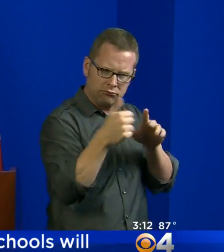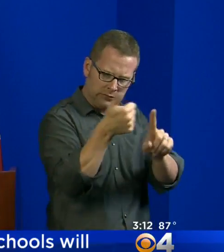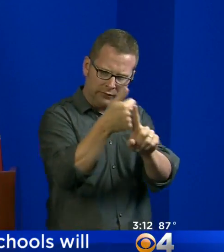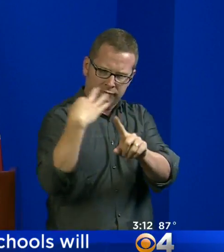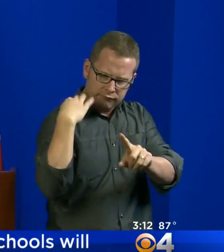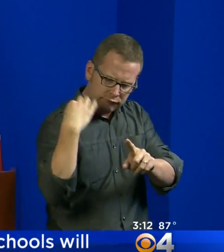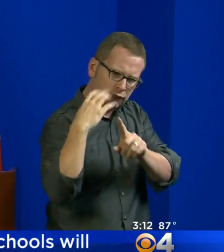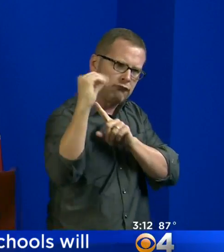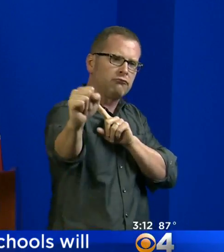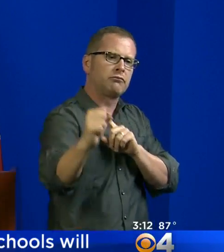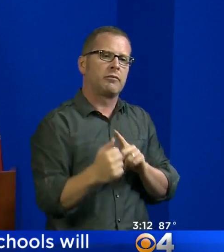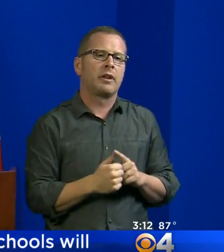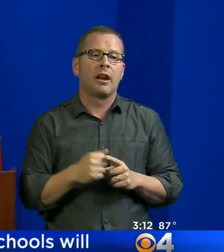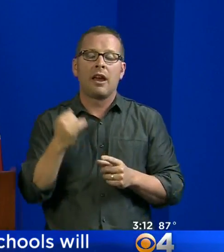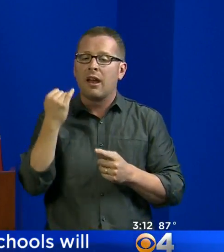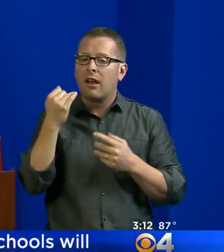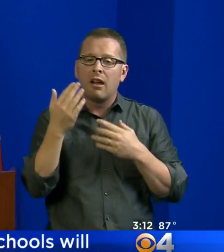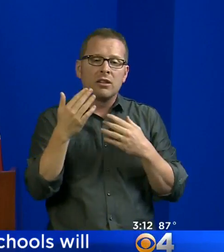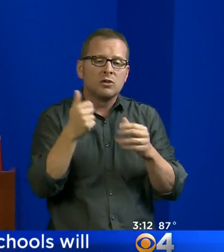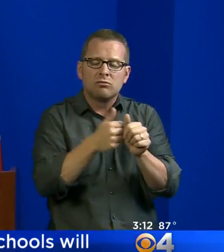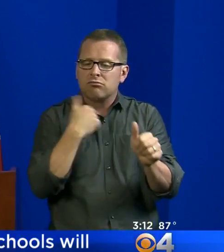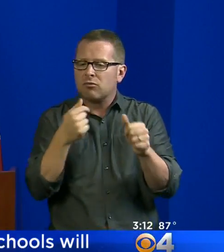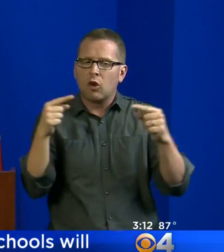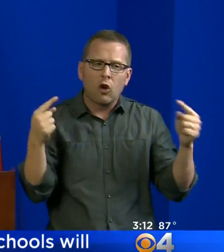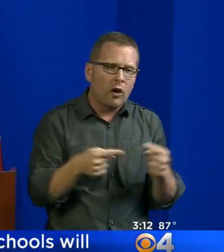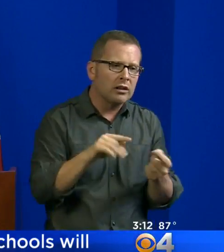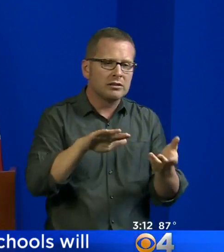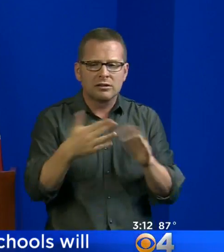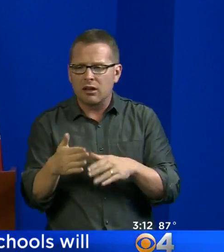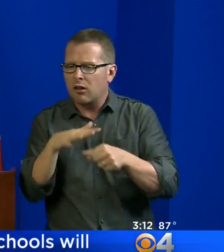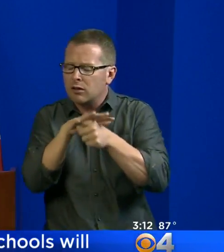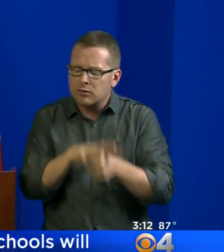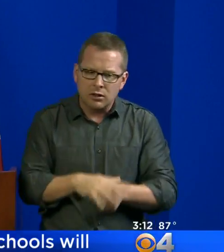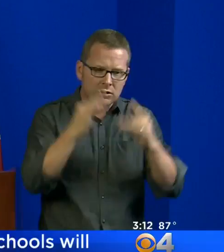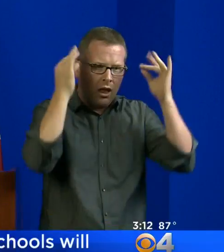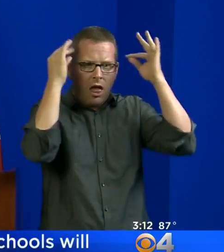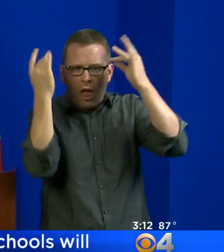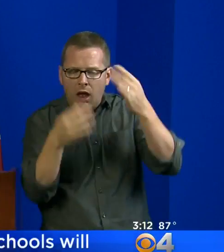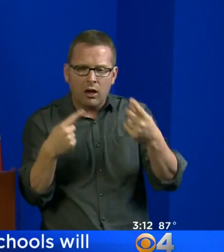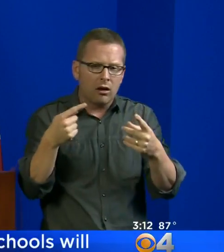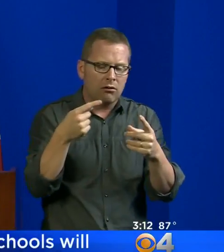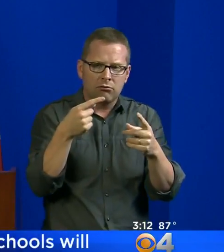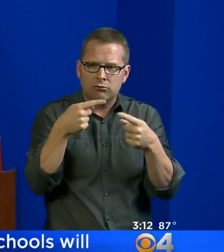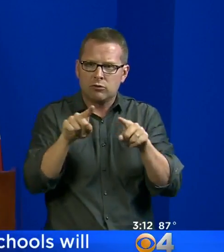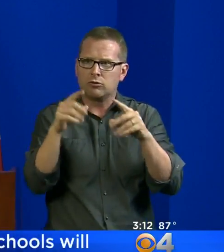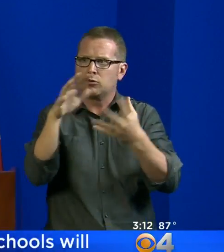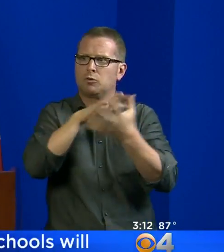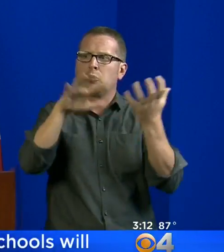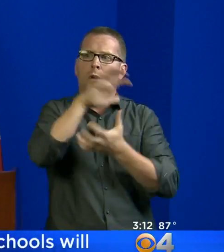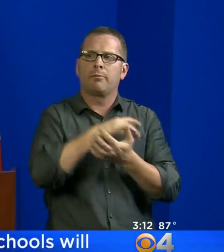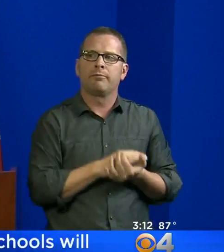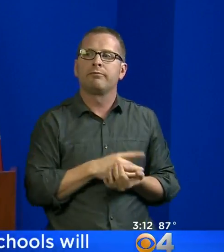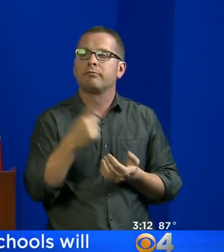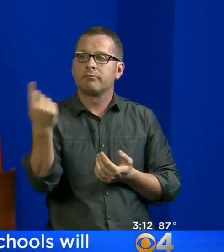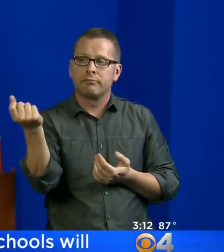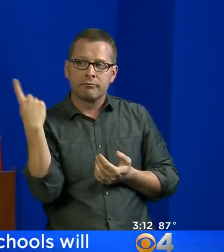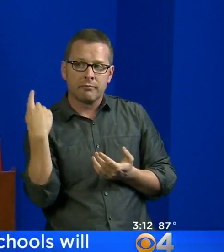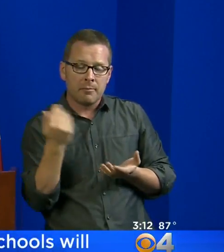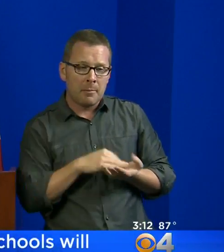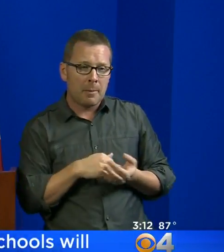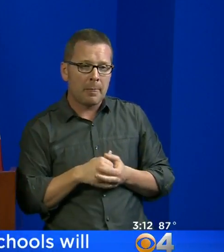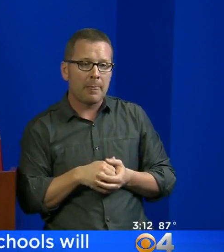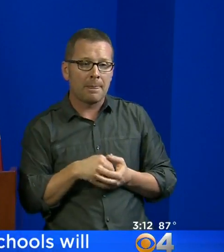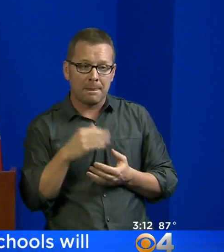be in distress after the storm. Is there any thinking about when bridges will be locked down and closed to boat traffic, and